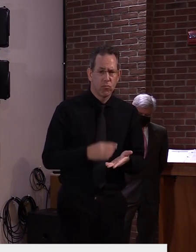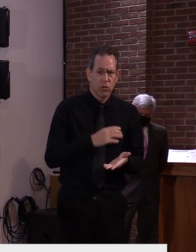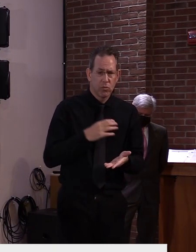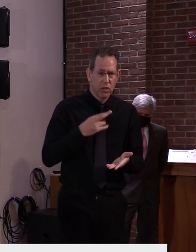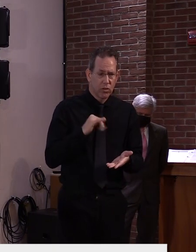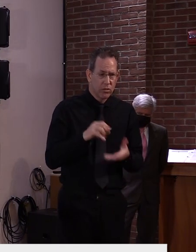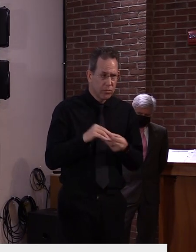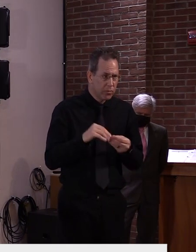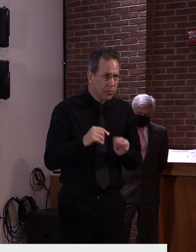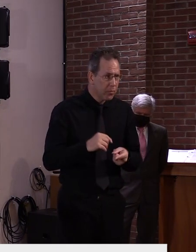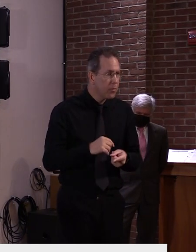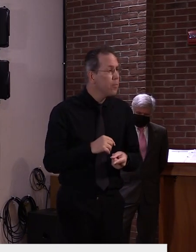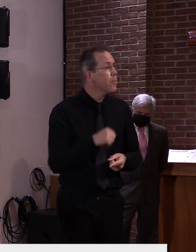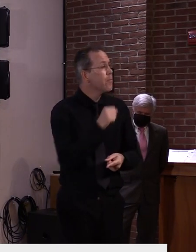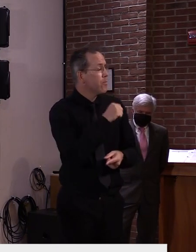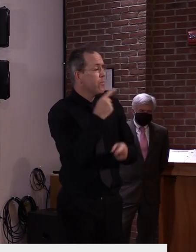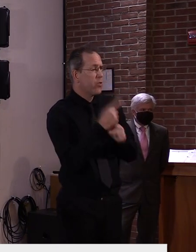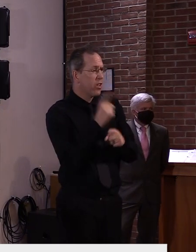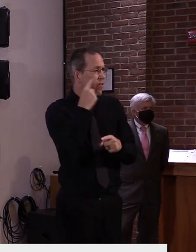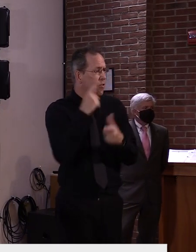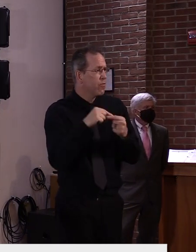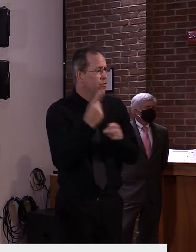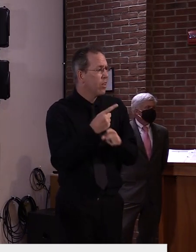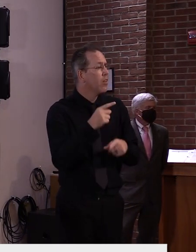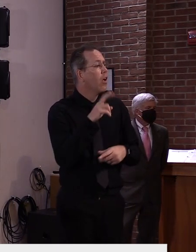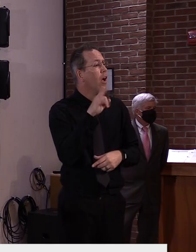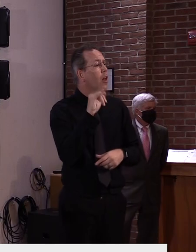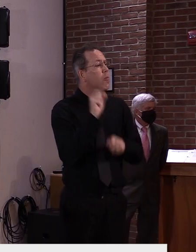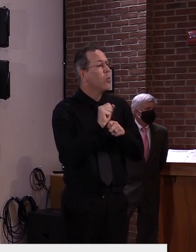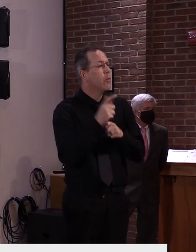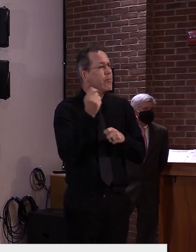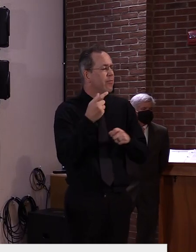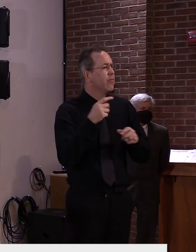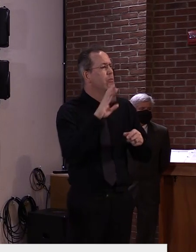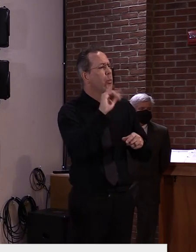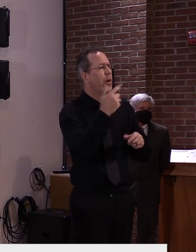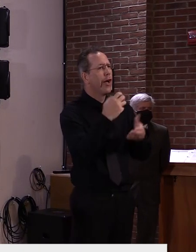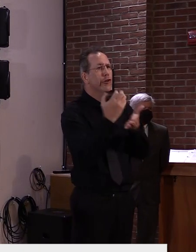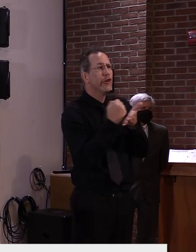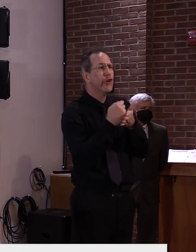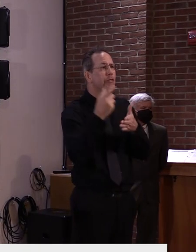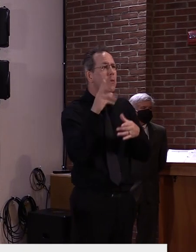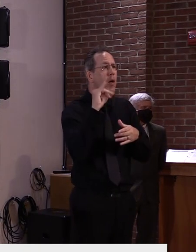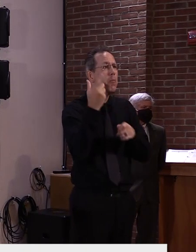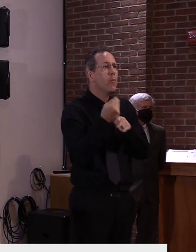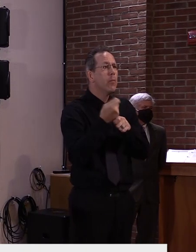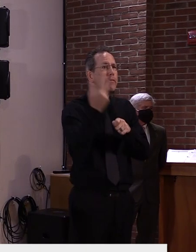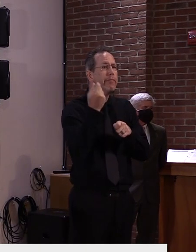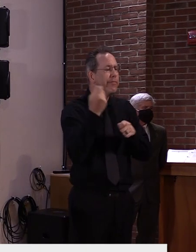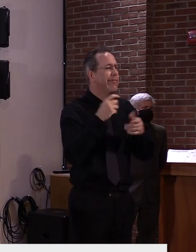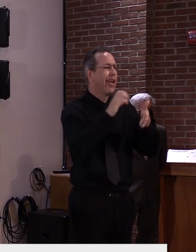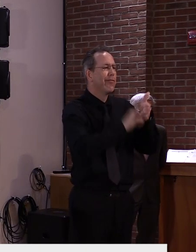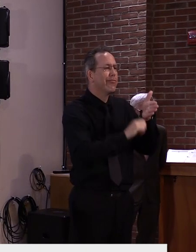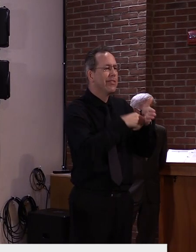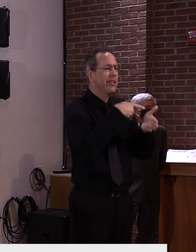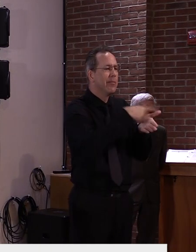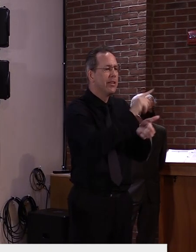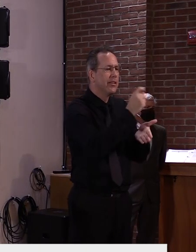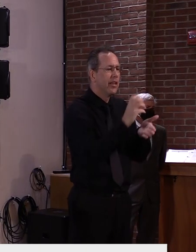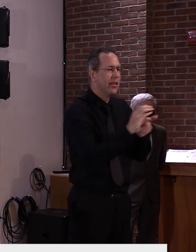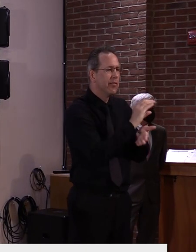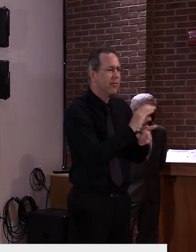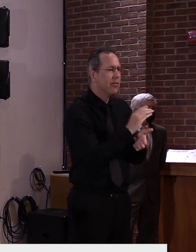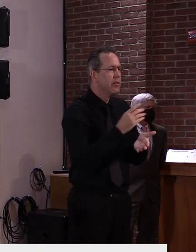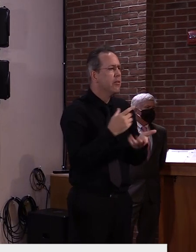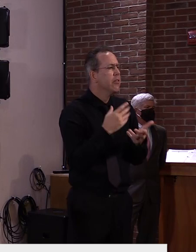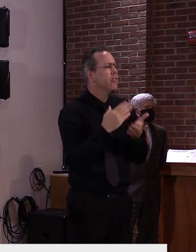UI benefits are treated like wages, so they are taxable. Not everybody elects to have taxes taken out